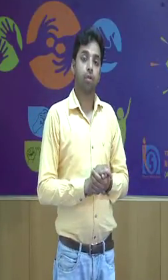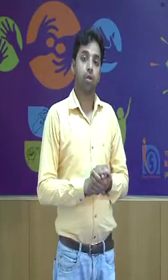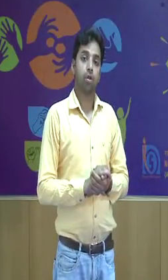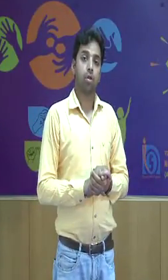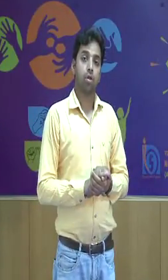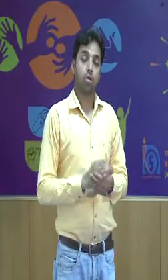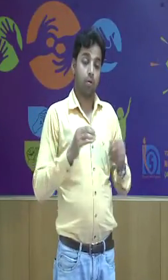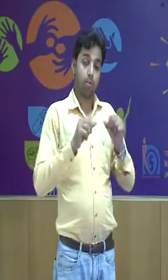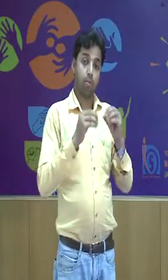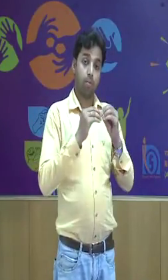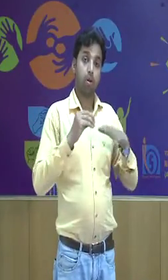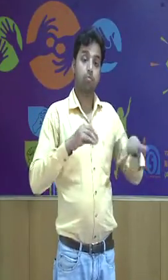Brahmacharya,